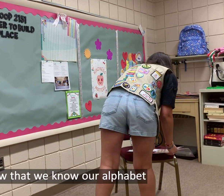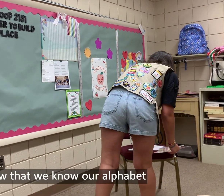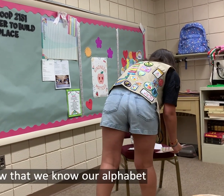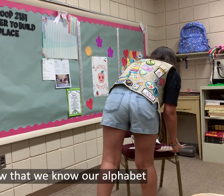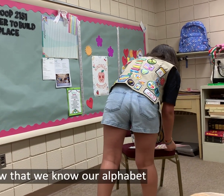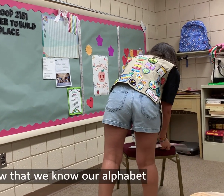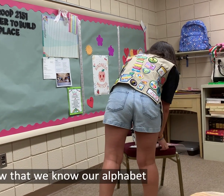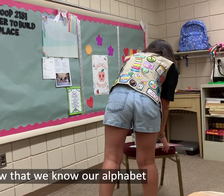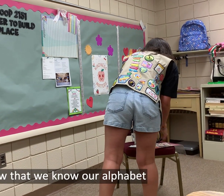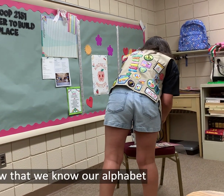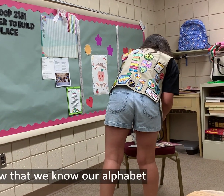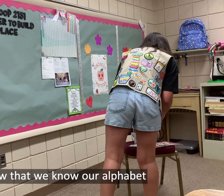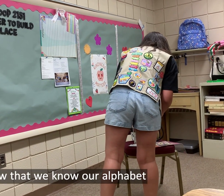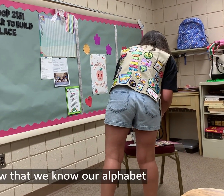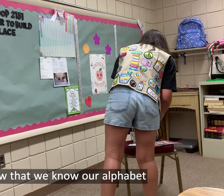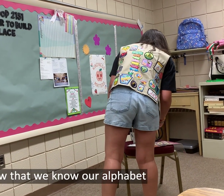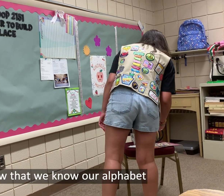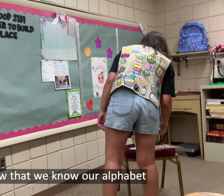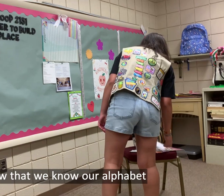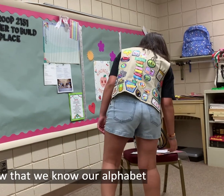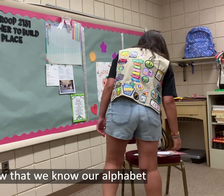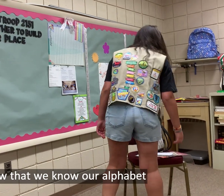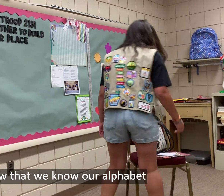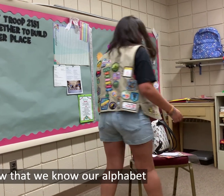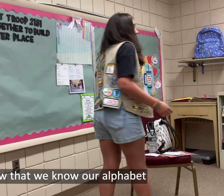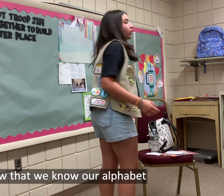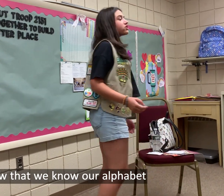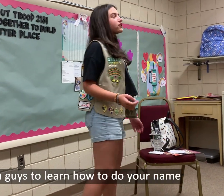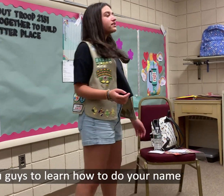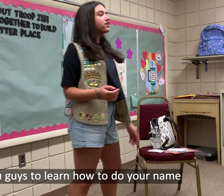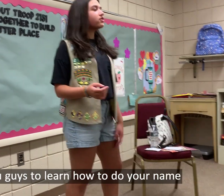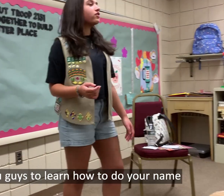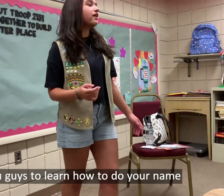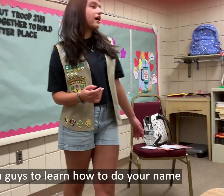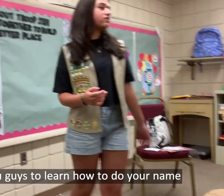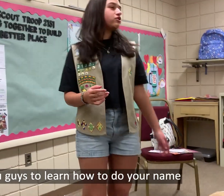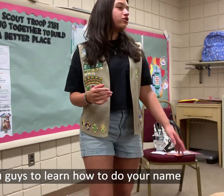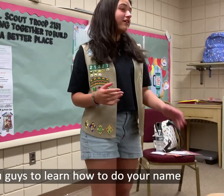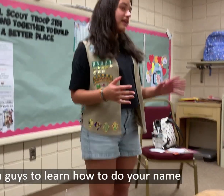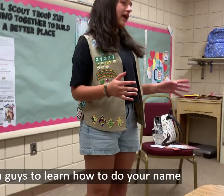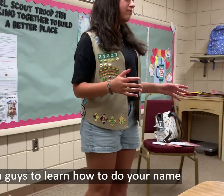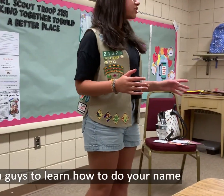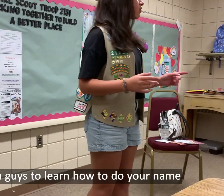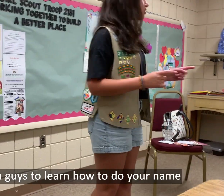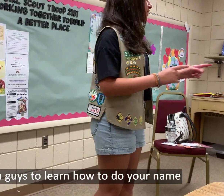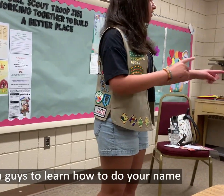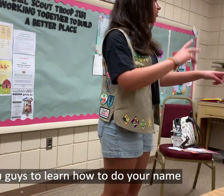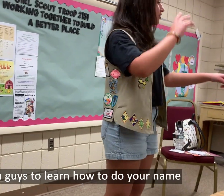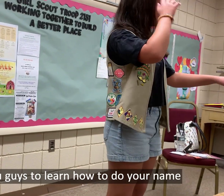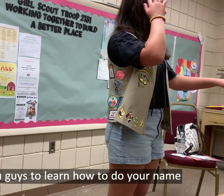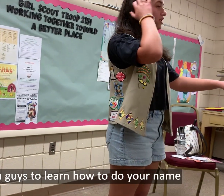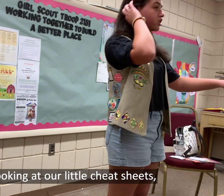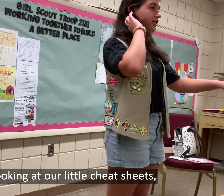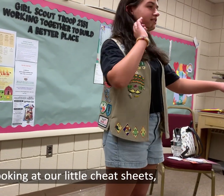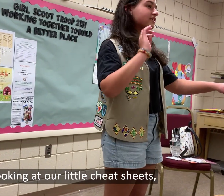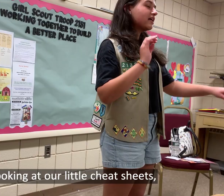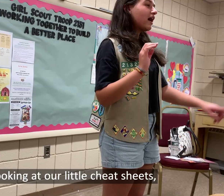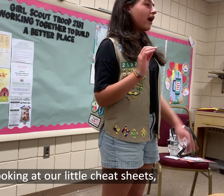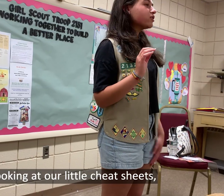Now that we know our alphabet, I want you guys to learn how to do your name. So looking at our little cheat sheets, I want you guys